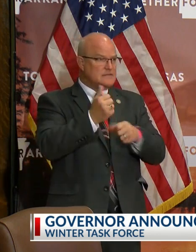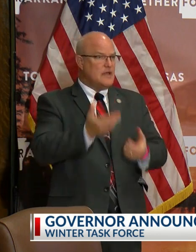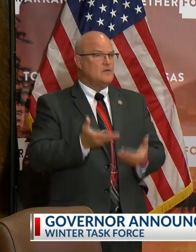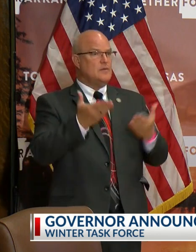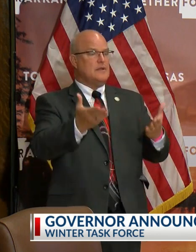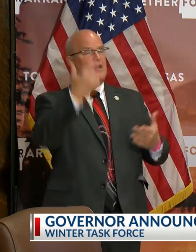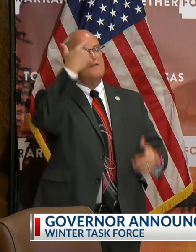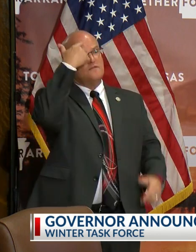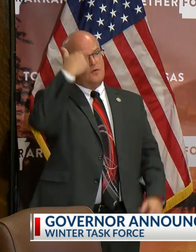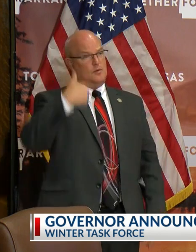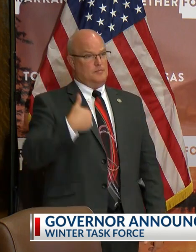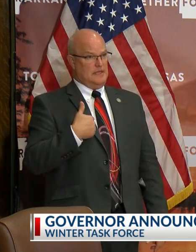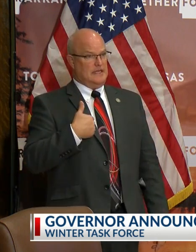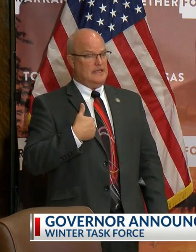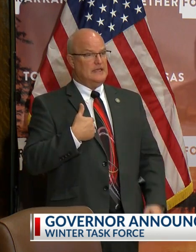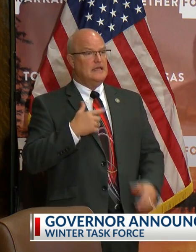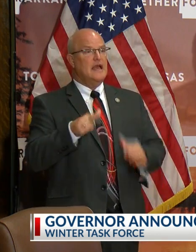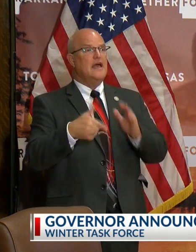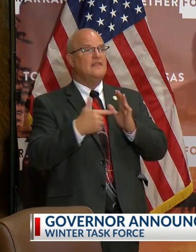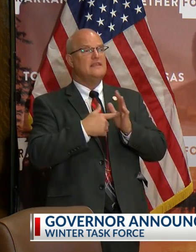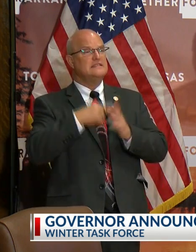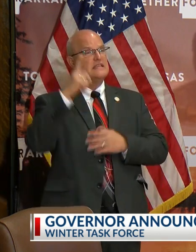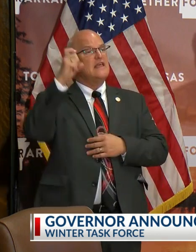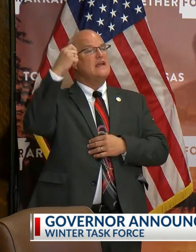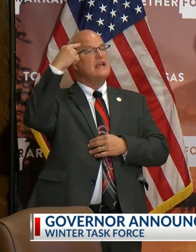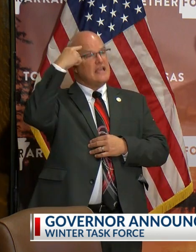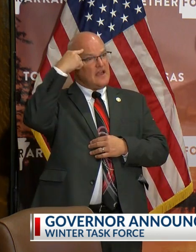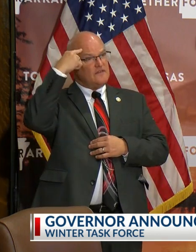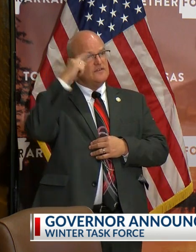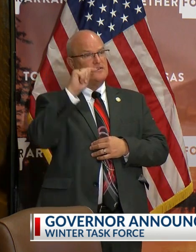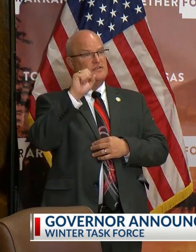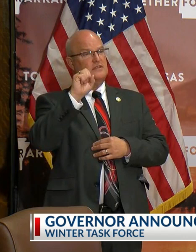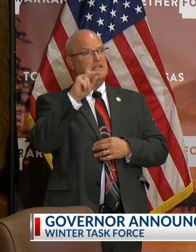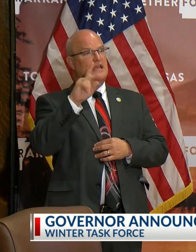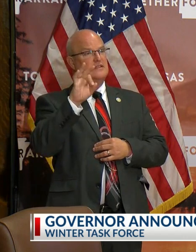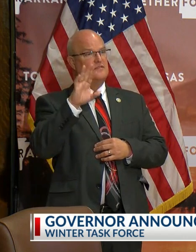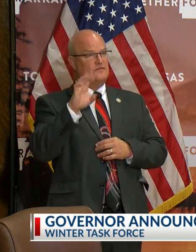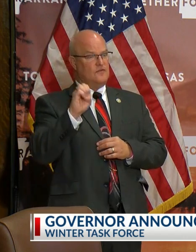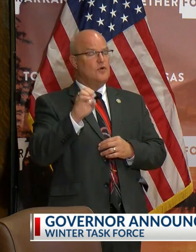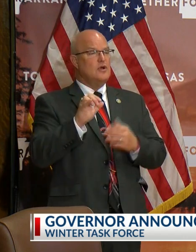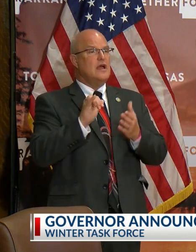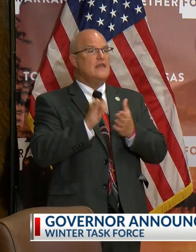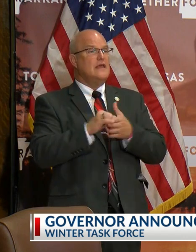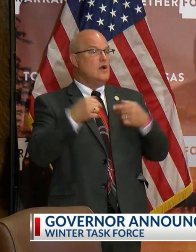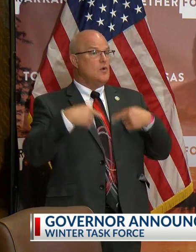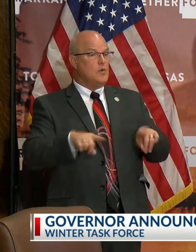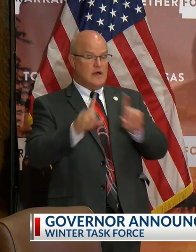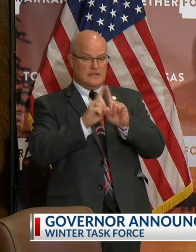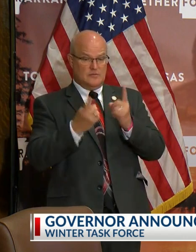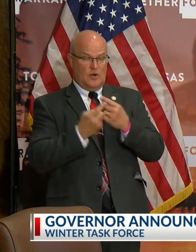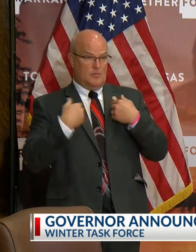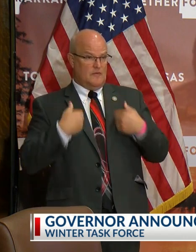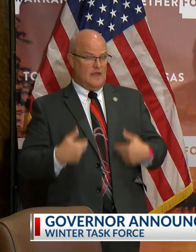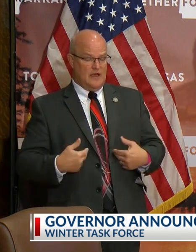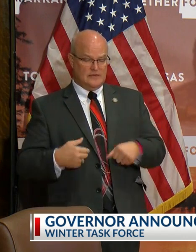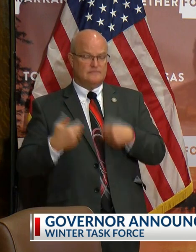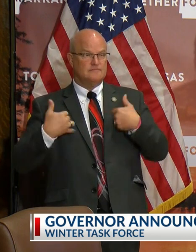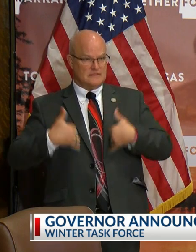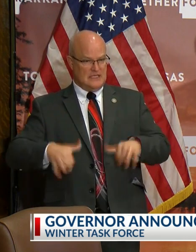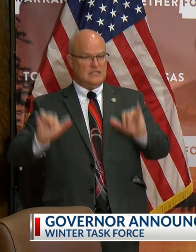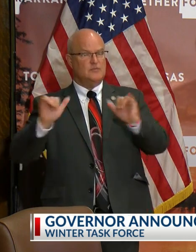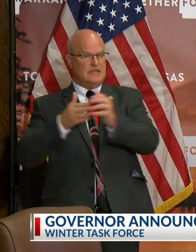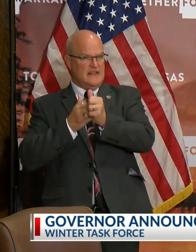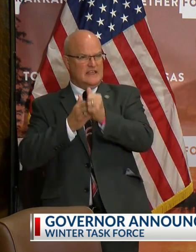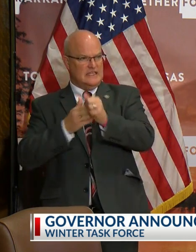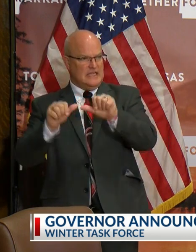to me. This is a governor's task force that, while the Department of Health will continue to be the